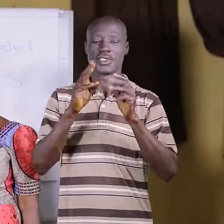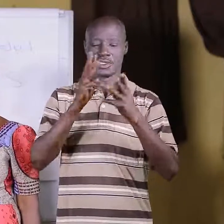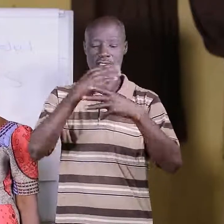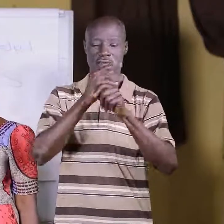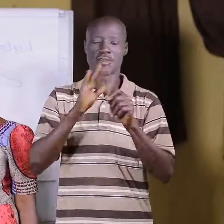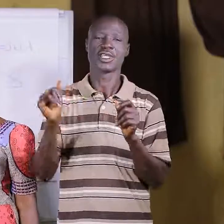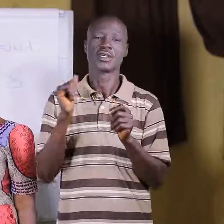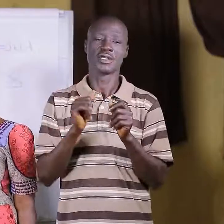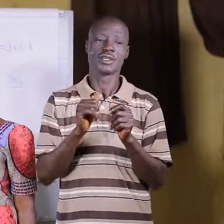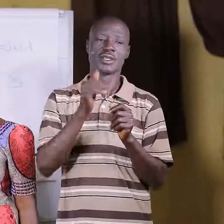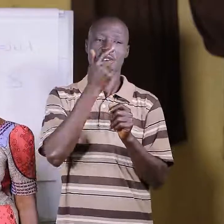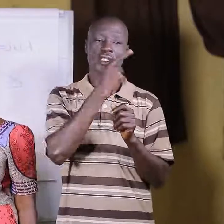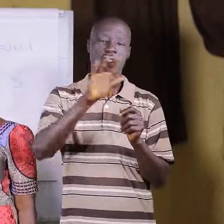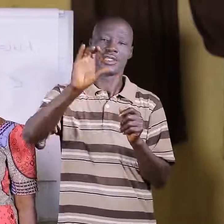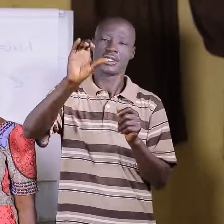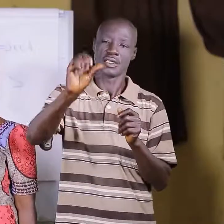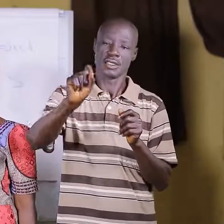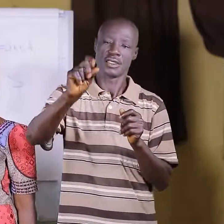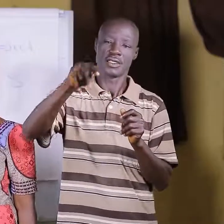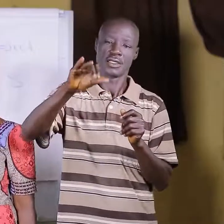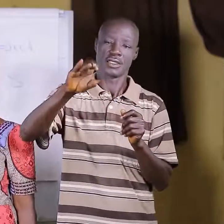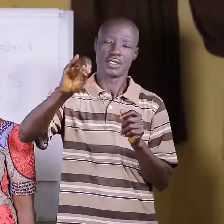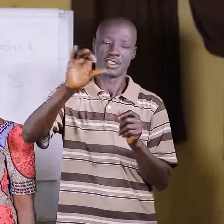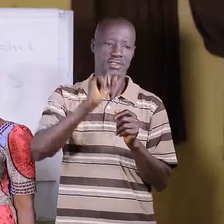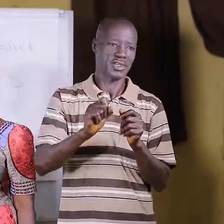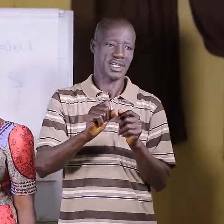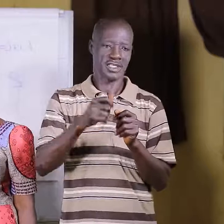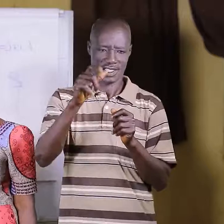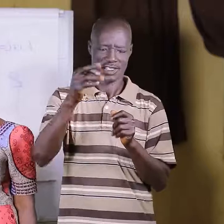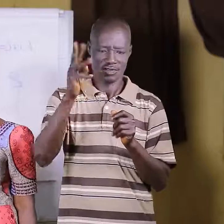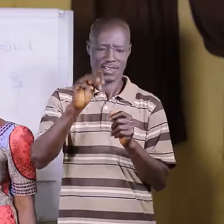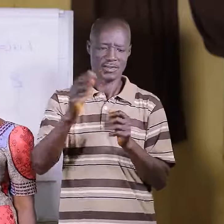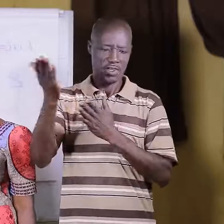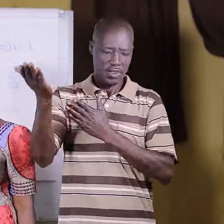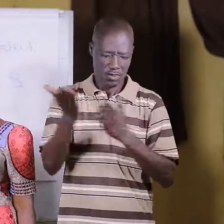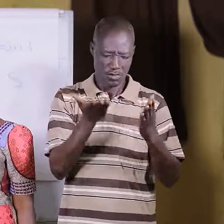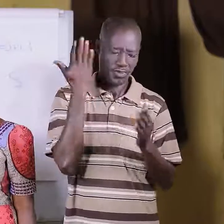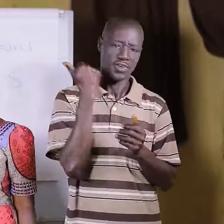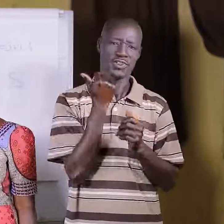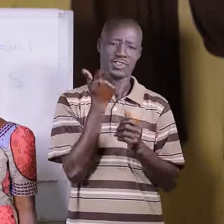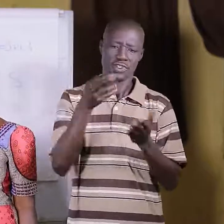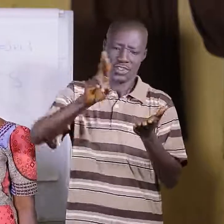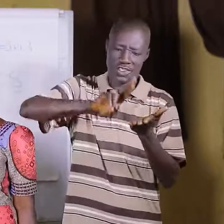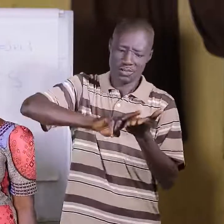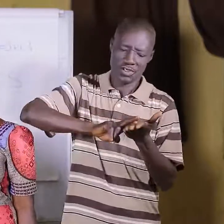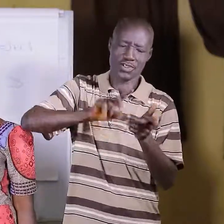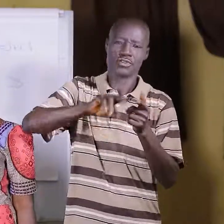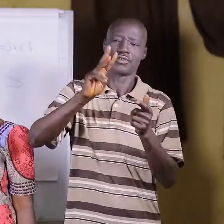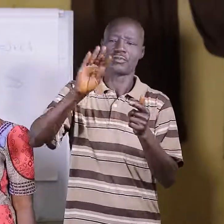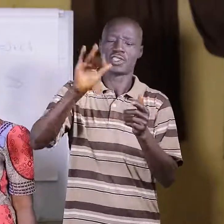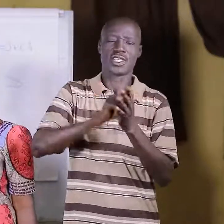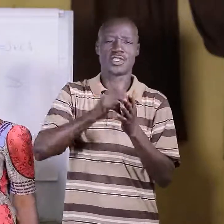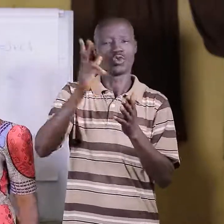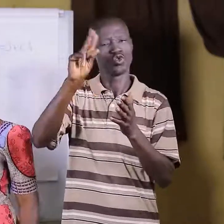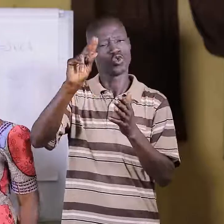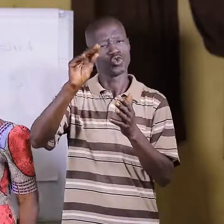that these spies, 10 of them, brought a report to Moses that no, they cannot face the people, that